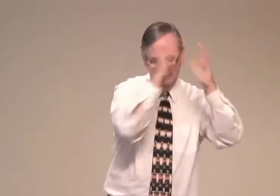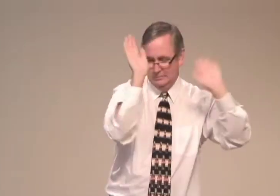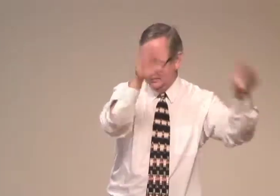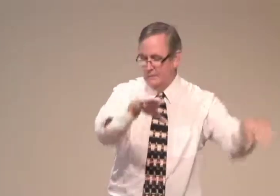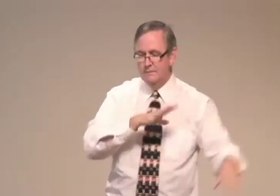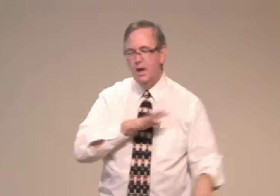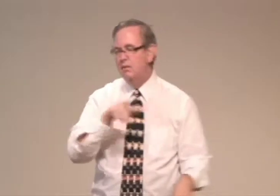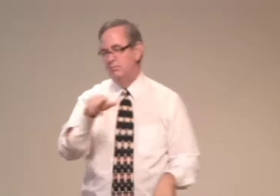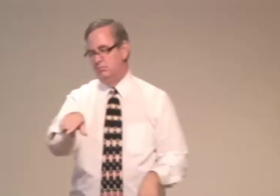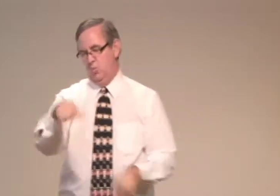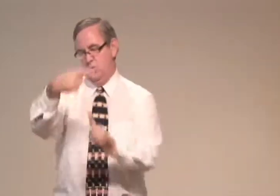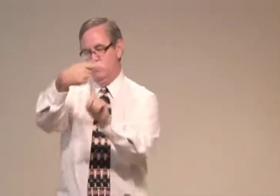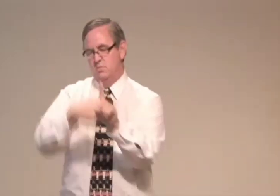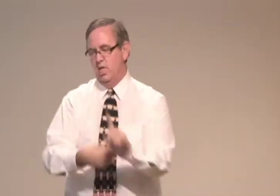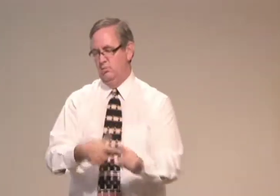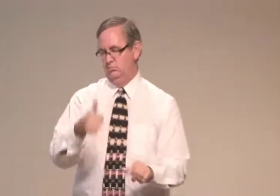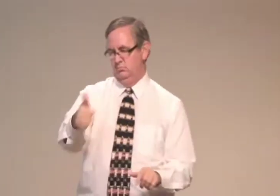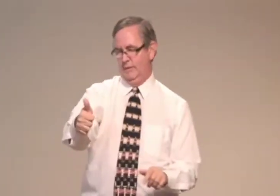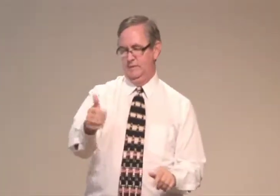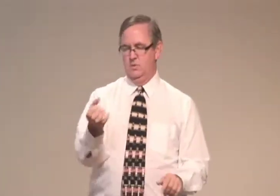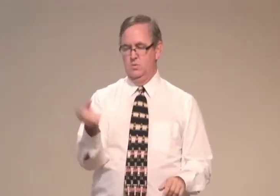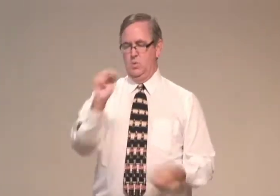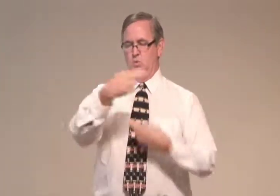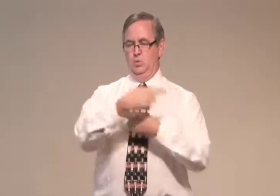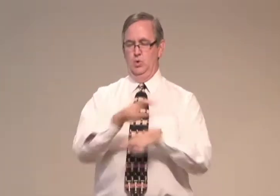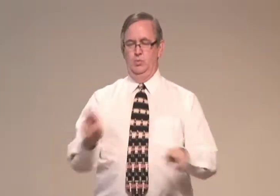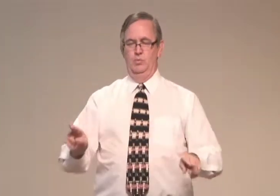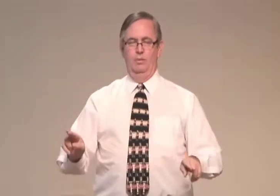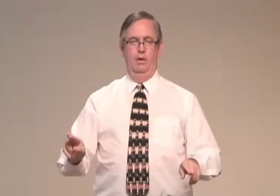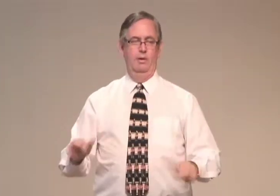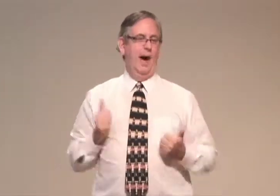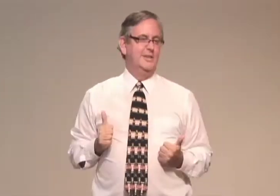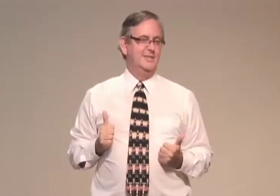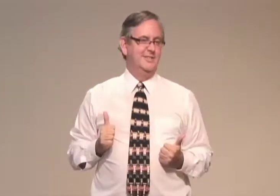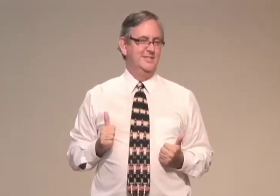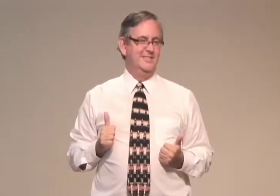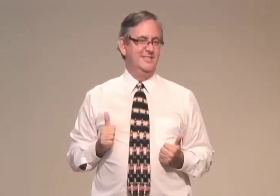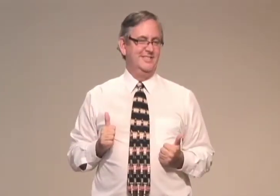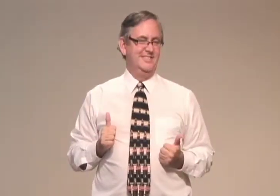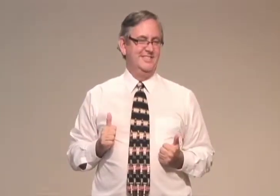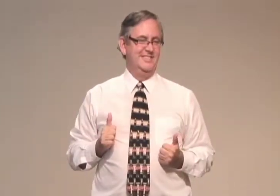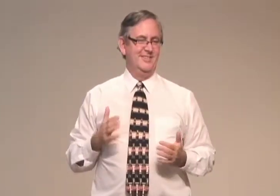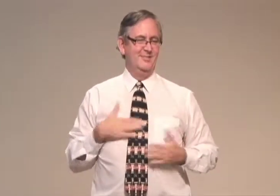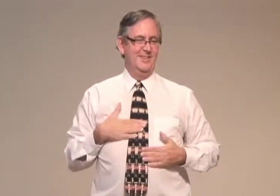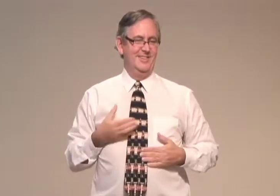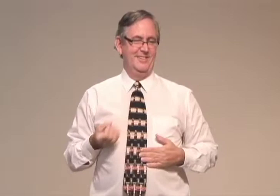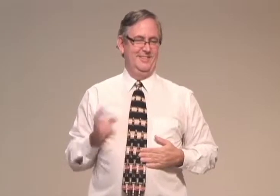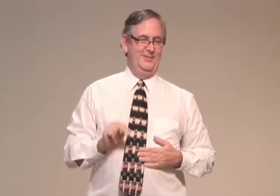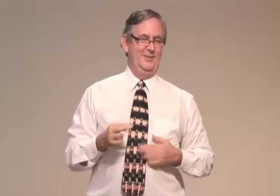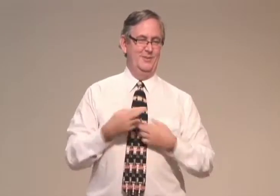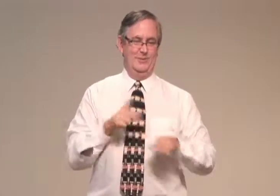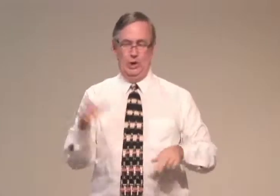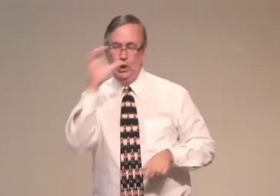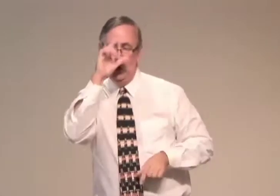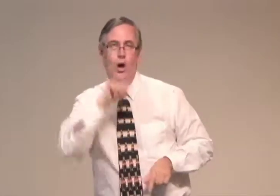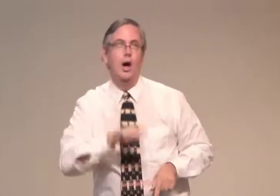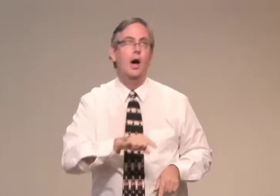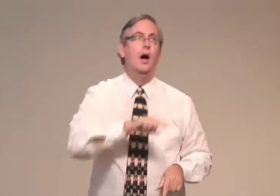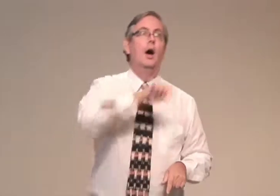yep, he's gone. He called his parents. You get a room to yourself for the rest of the month. Great. Great. I had